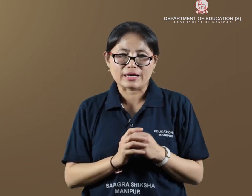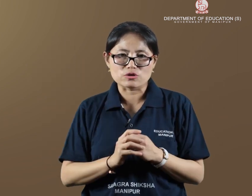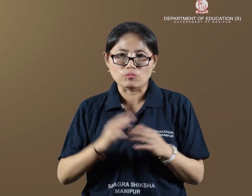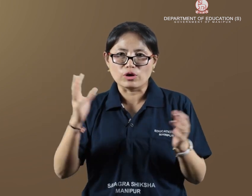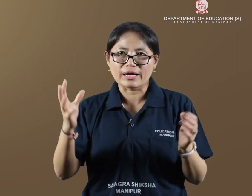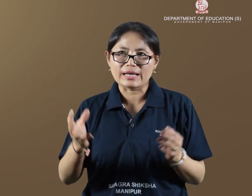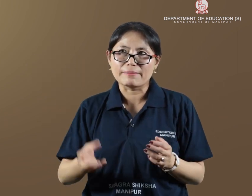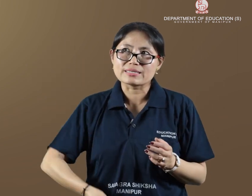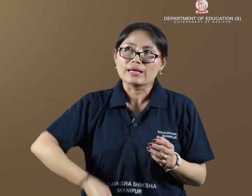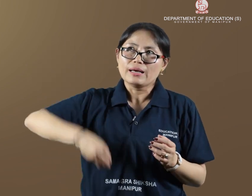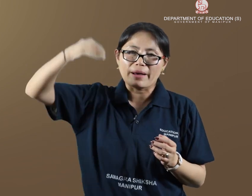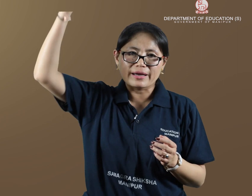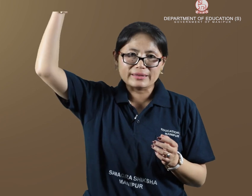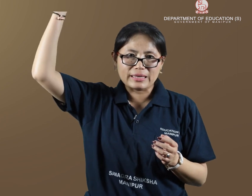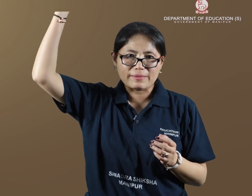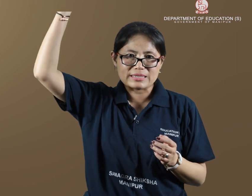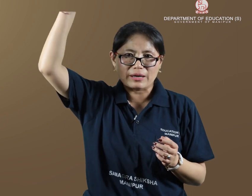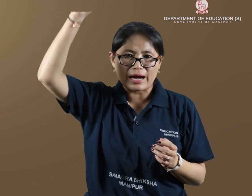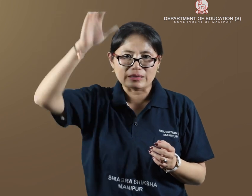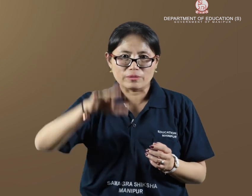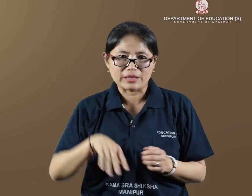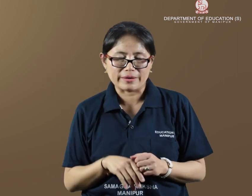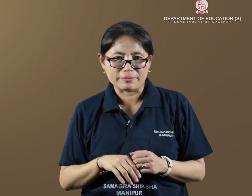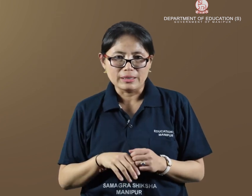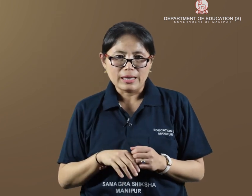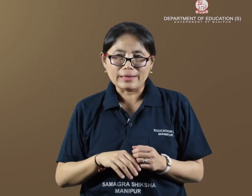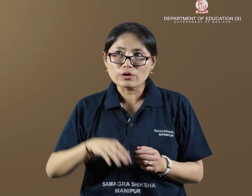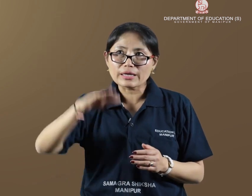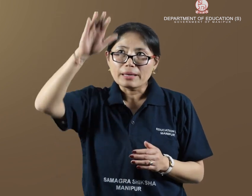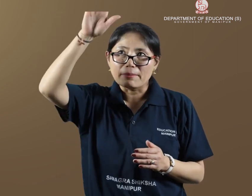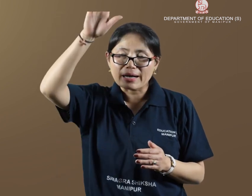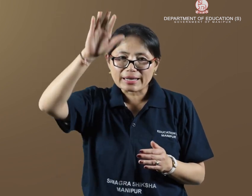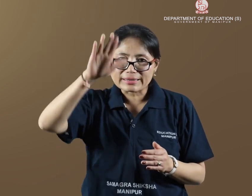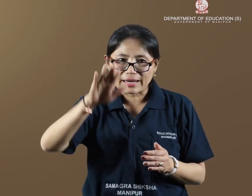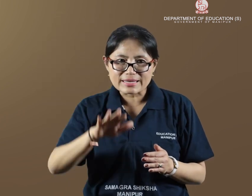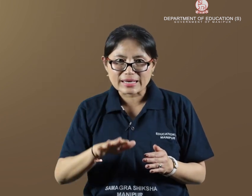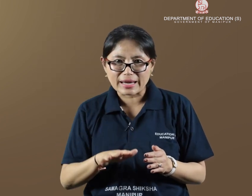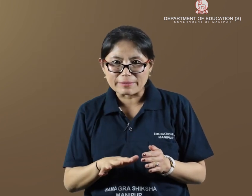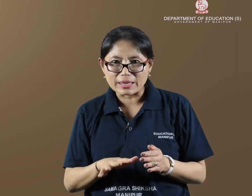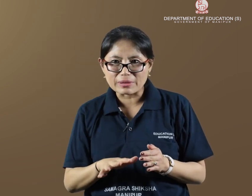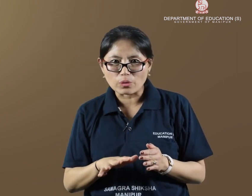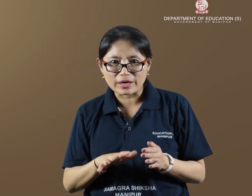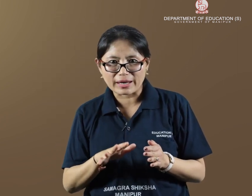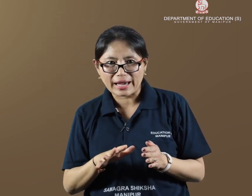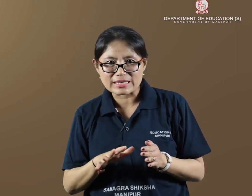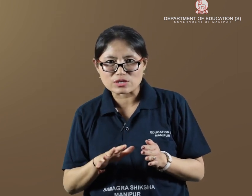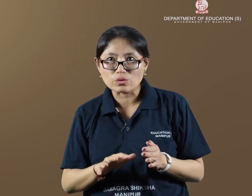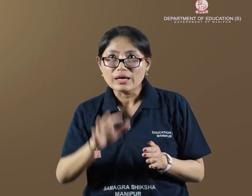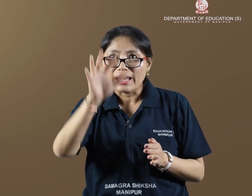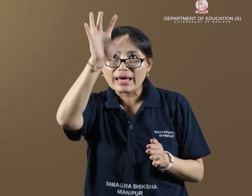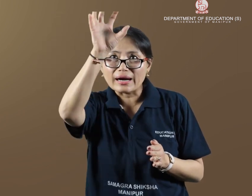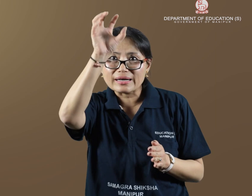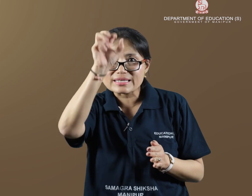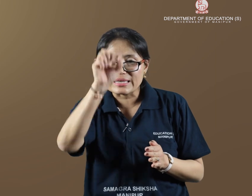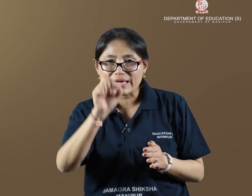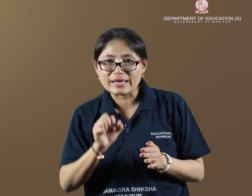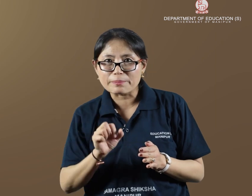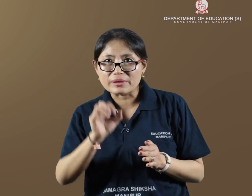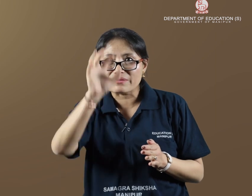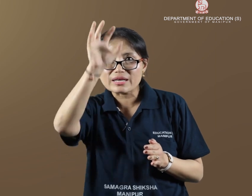jo mullaka namaz pai khati ne ma se makha da loim tar adori makha ra tar is kai maram gi no khain kai hai si su e earth na ching dhei ye prithvi na